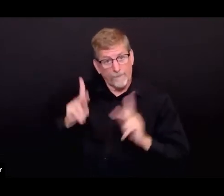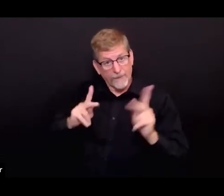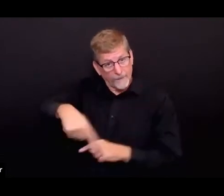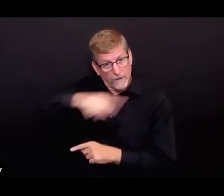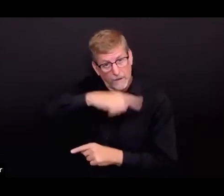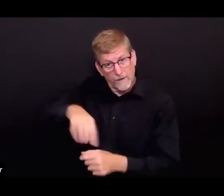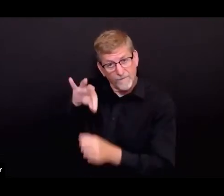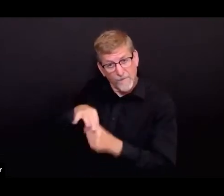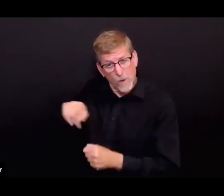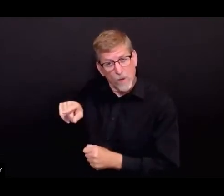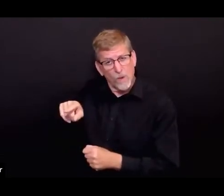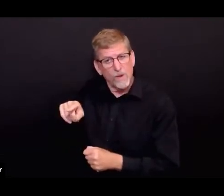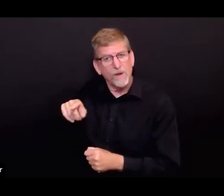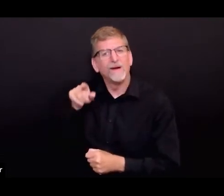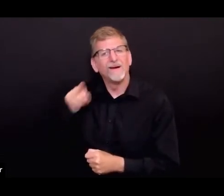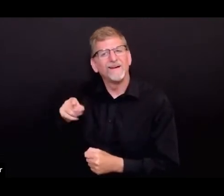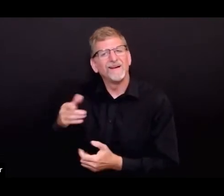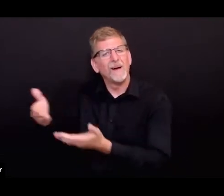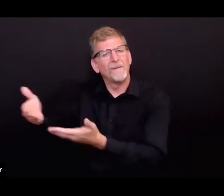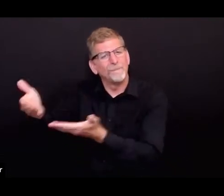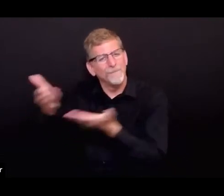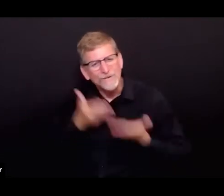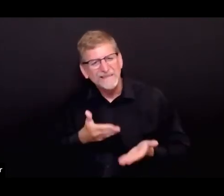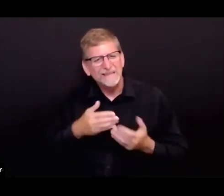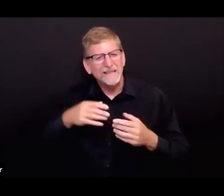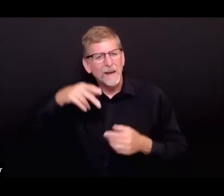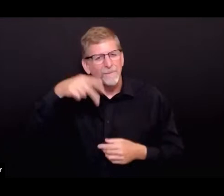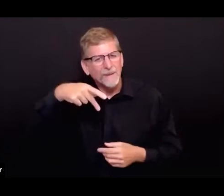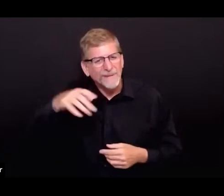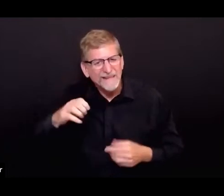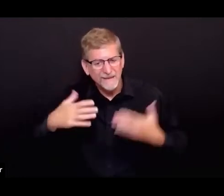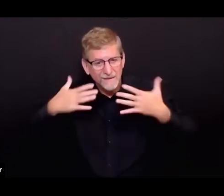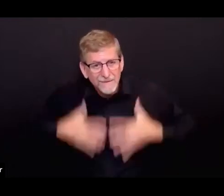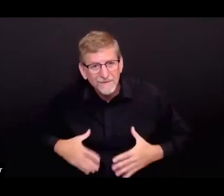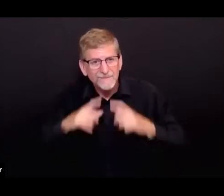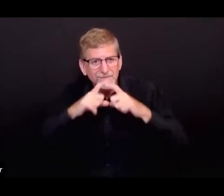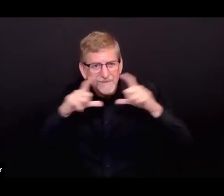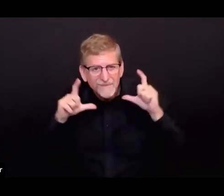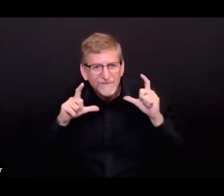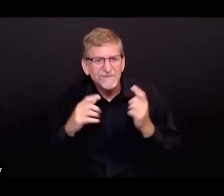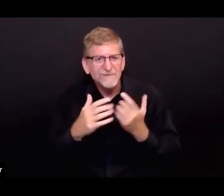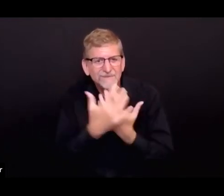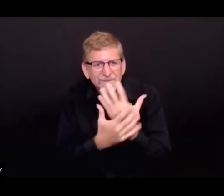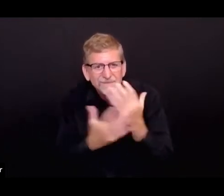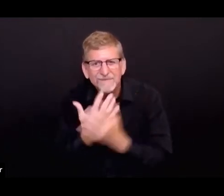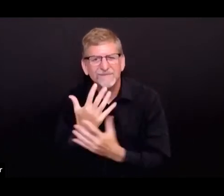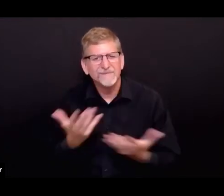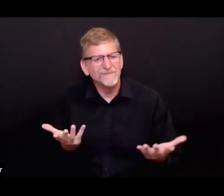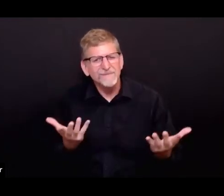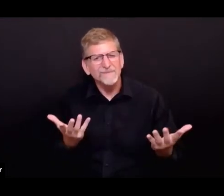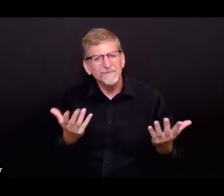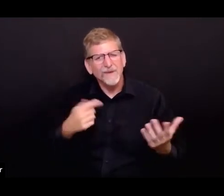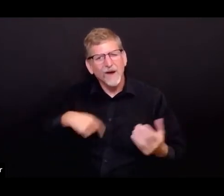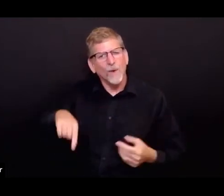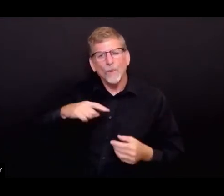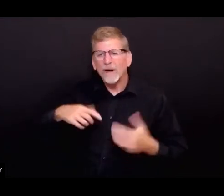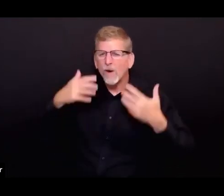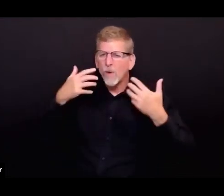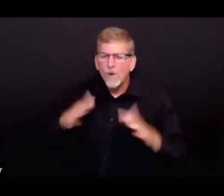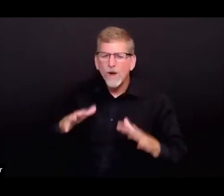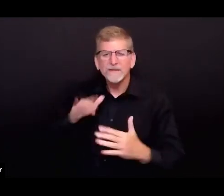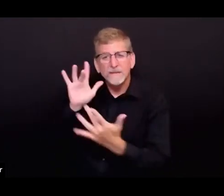PPE, bring us a partnership to get a handle on this. So yes, I'm concerned. We've reached out, we've received assurances again